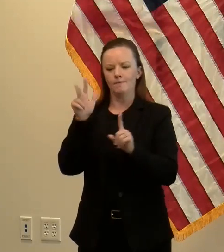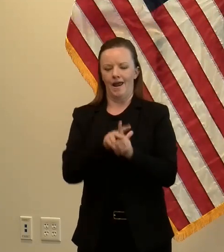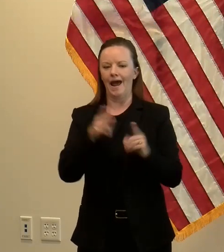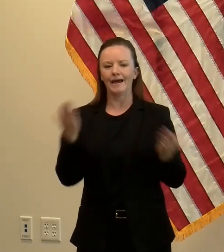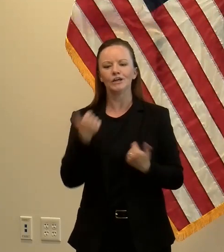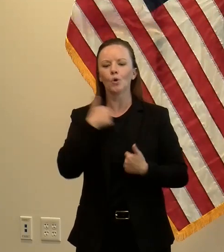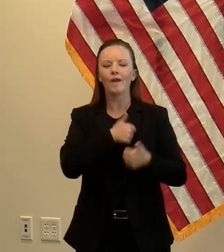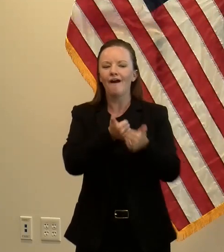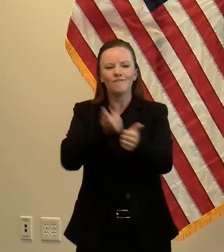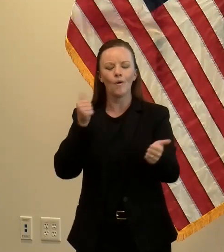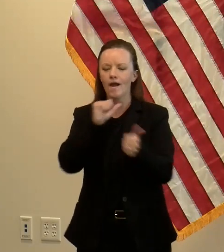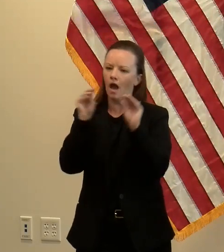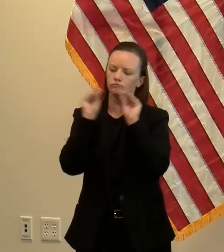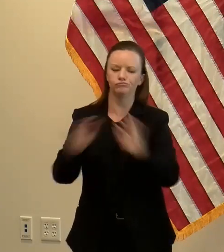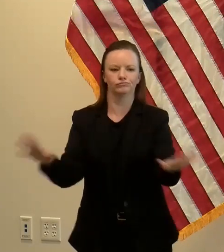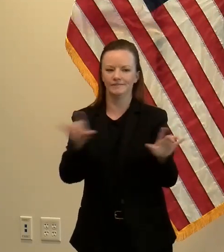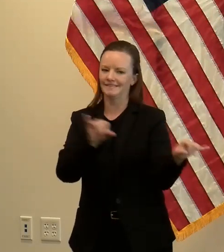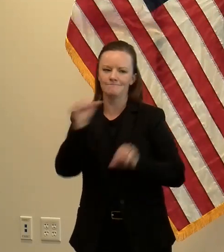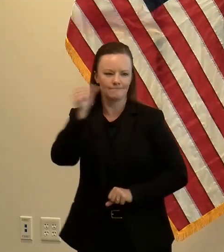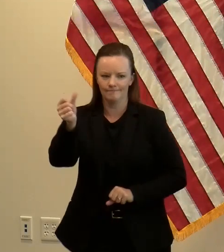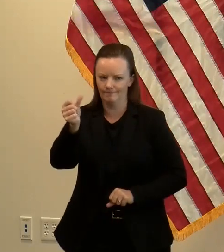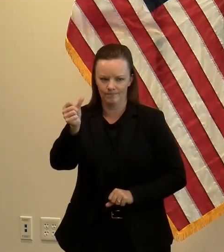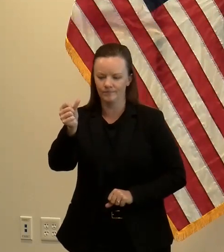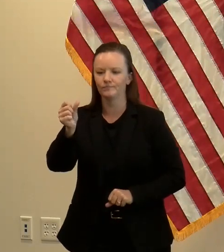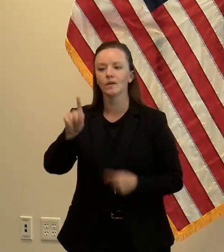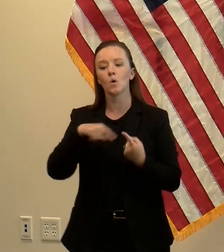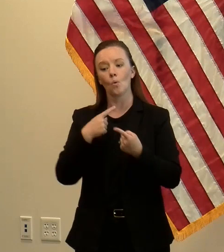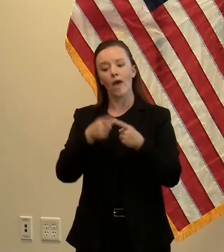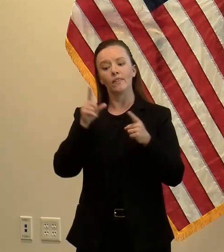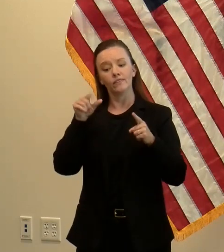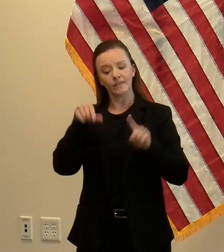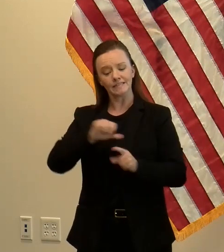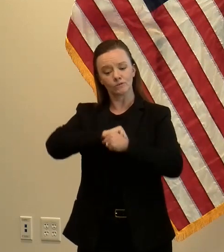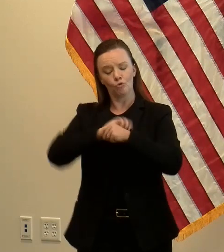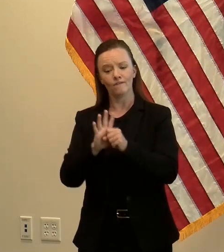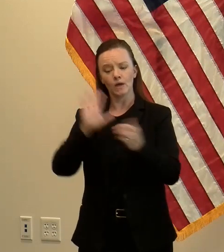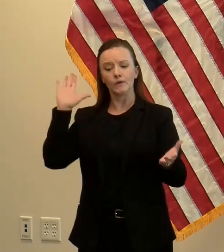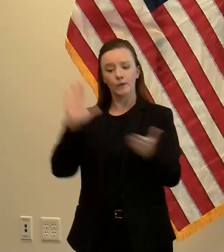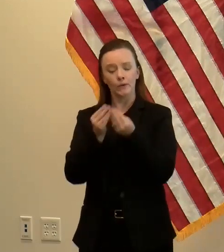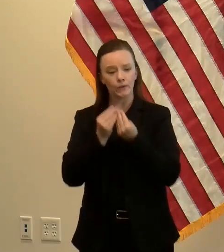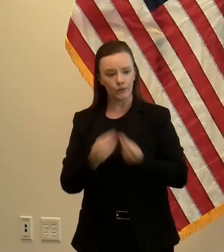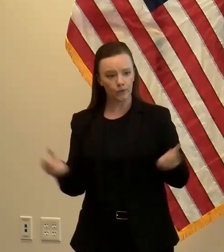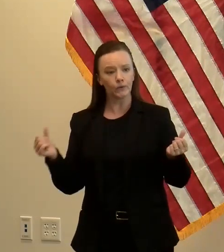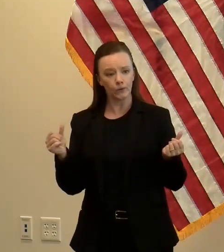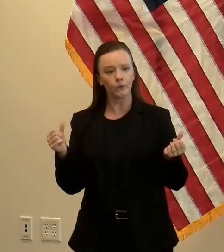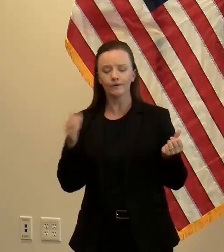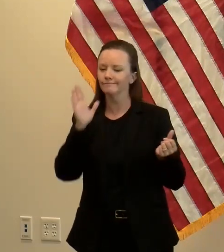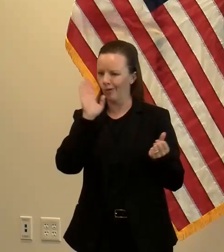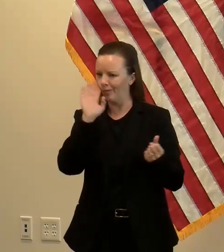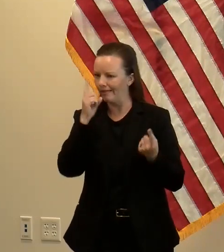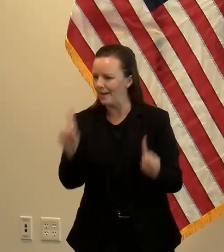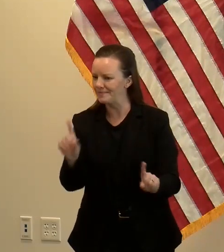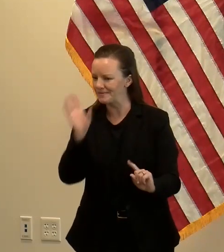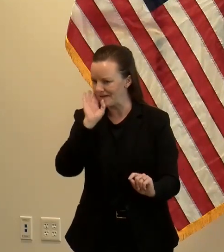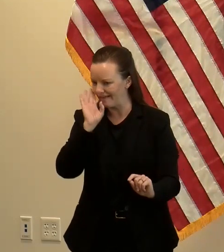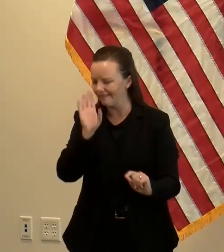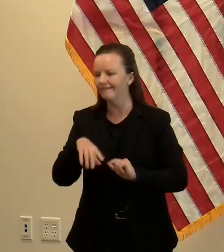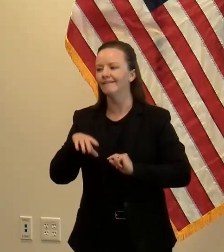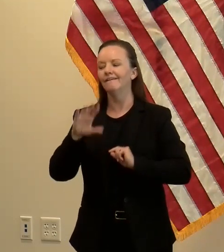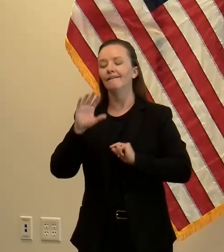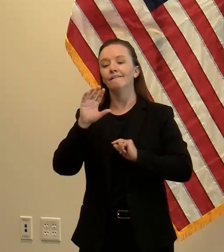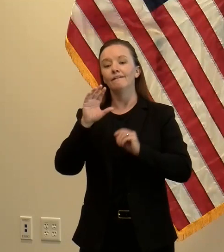this pandemic, and we will get there, it's just a matter of time, these orders and